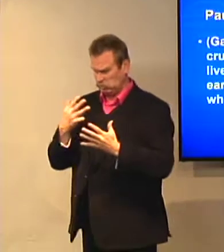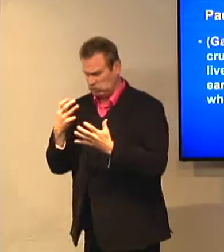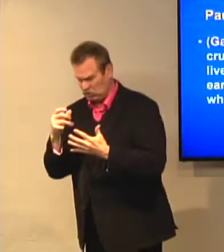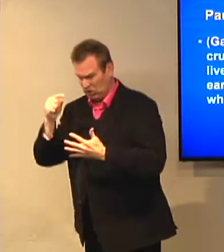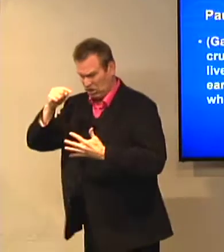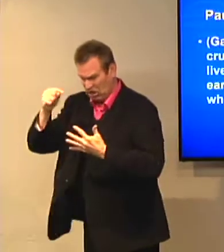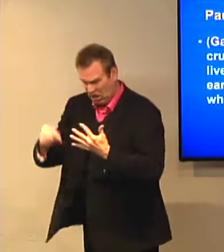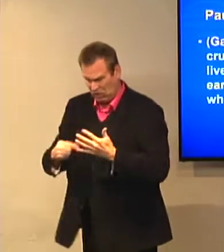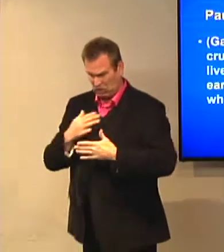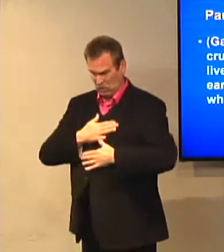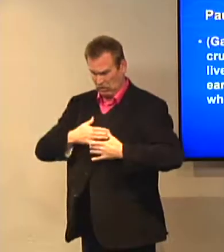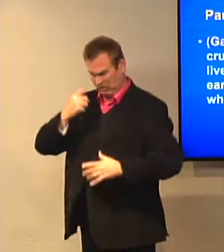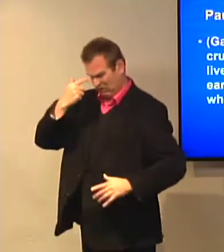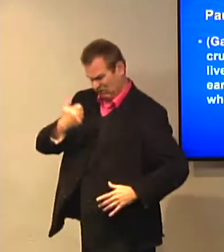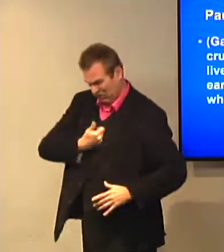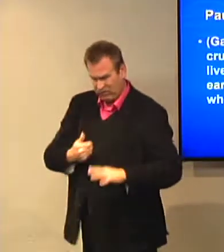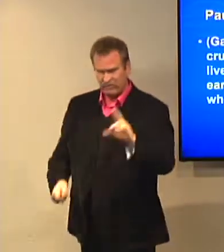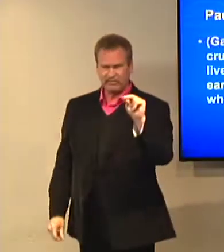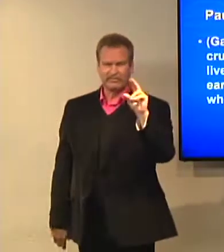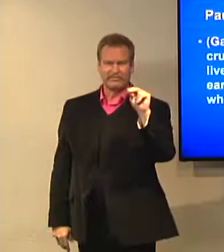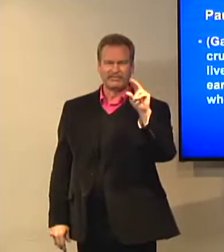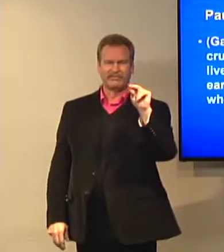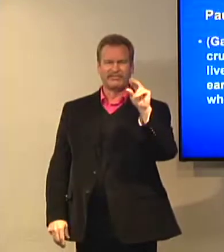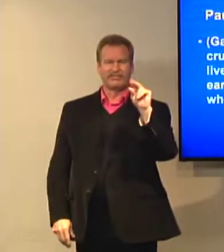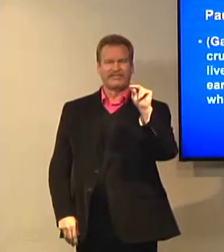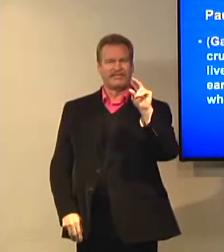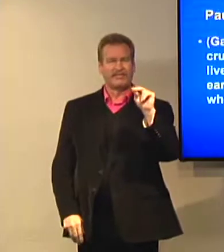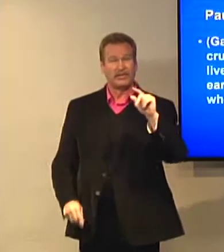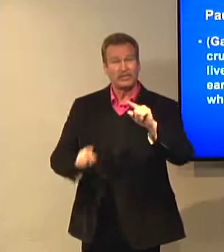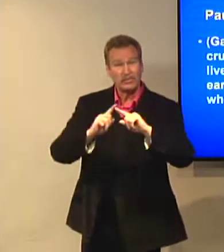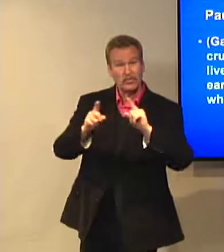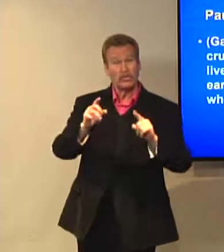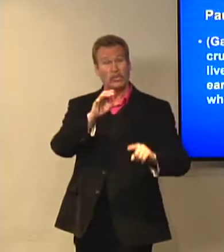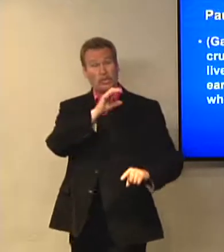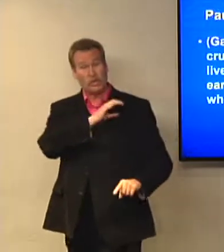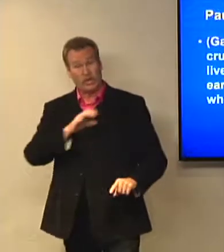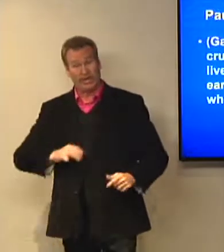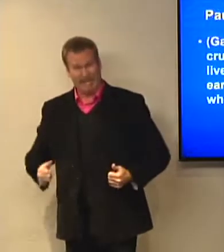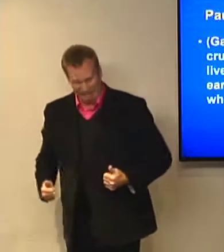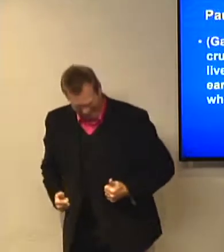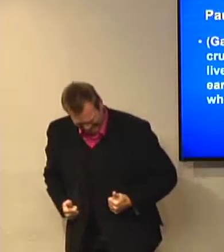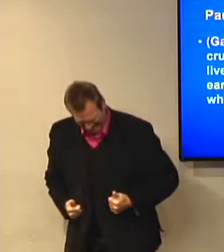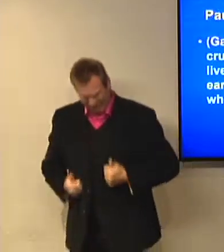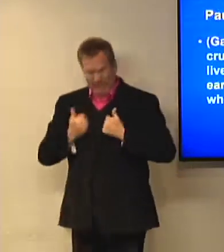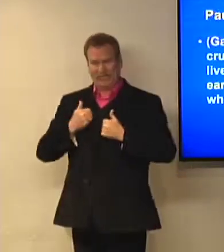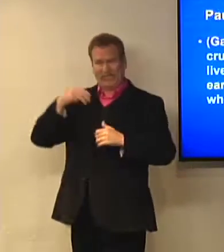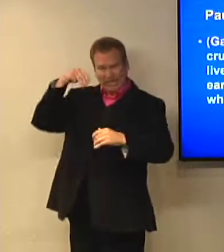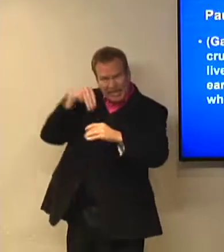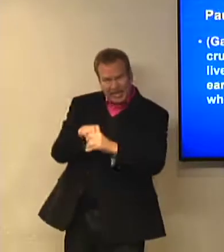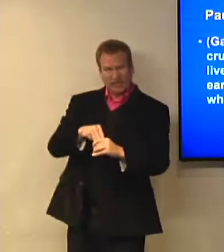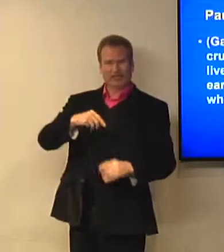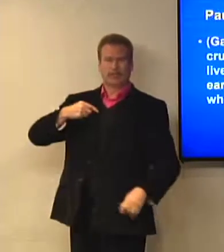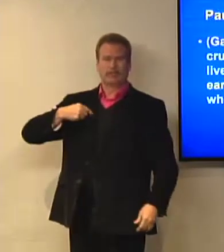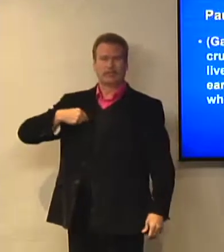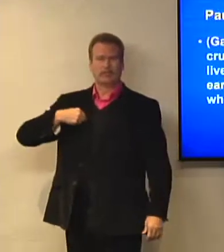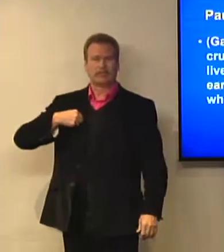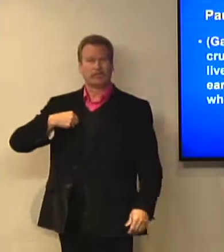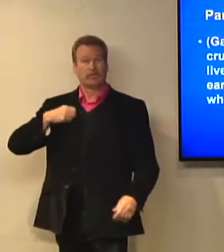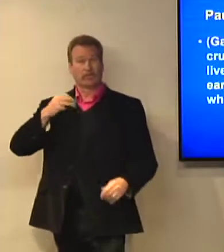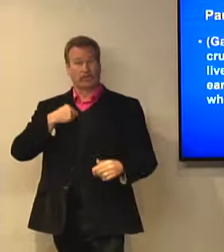I who live or do the things for my own pleasure or do the things that I want, but Christ who lives in me,